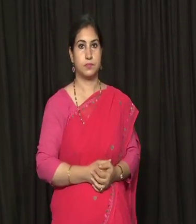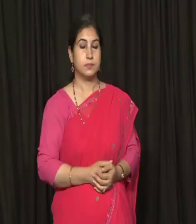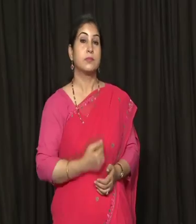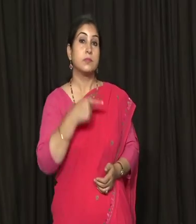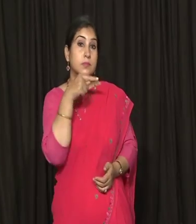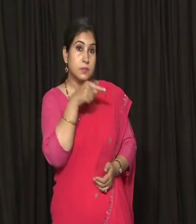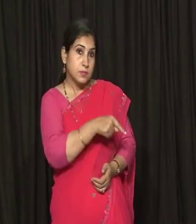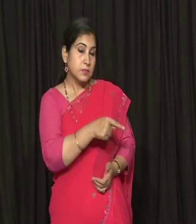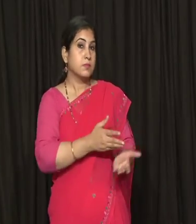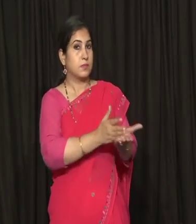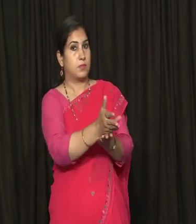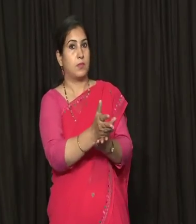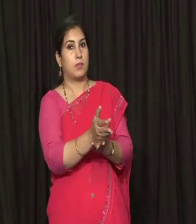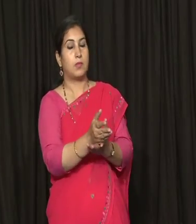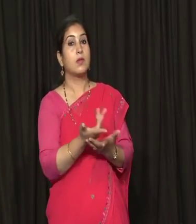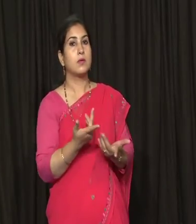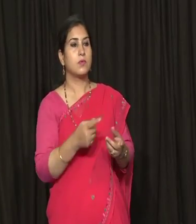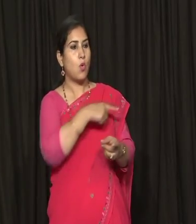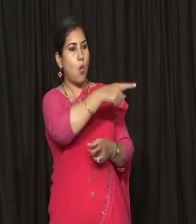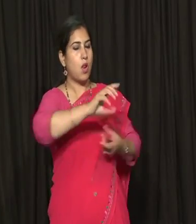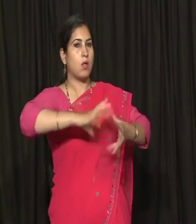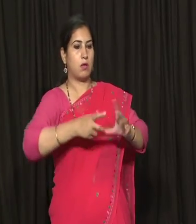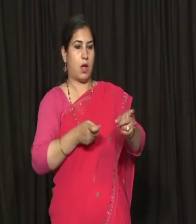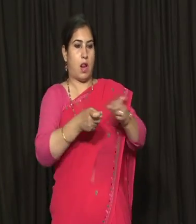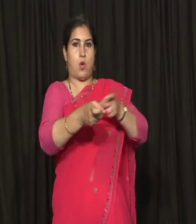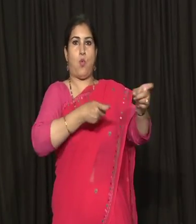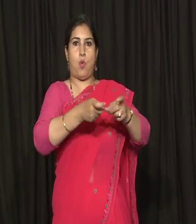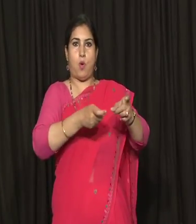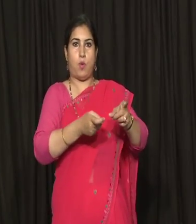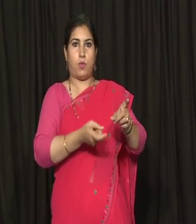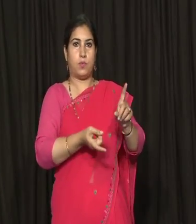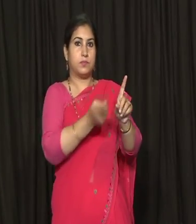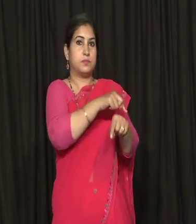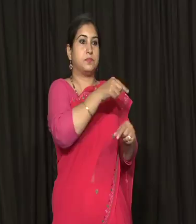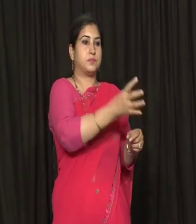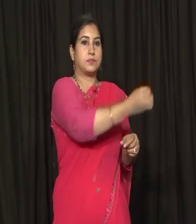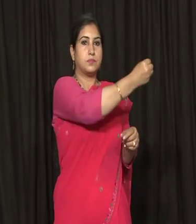In this way, the control of Austria over Italy came to an end.